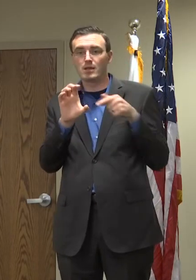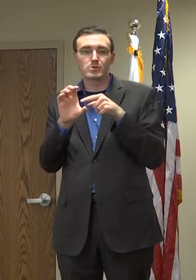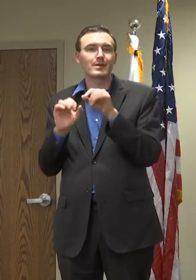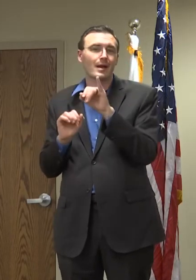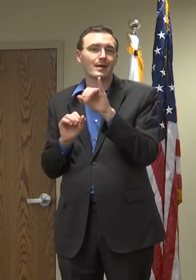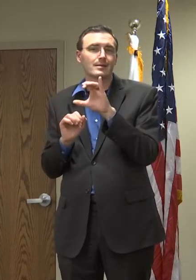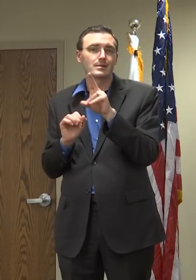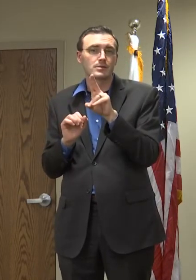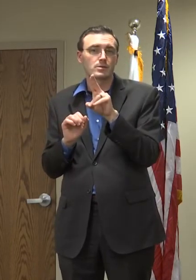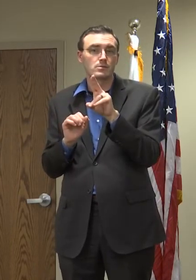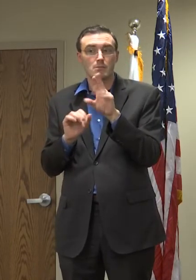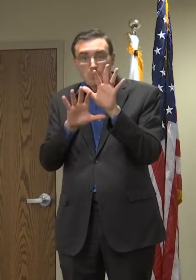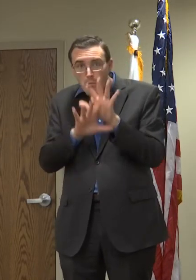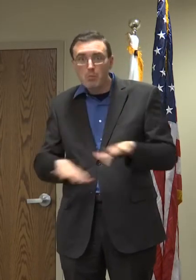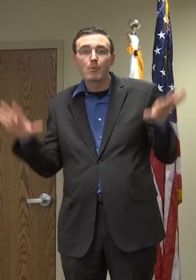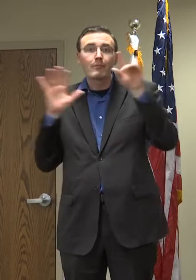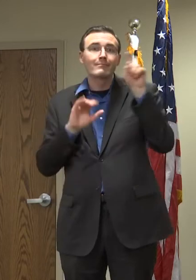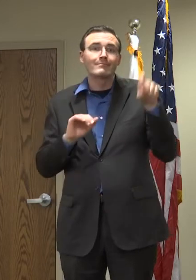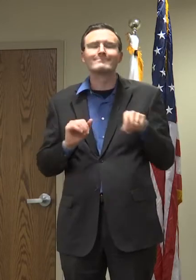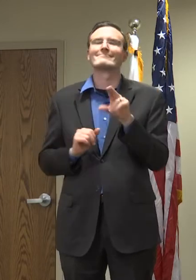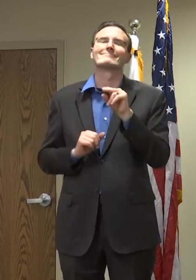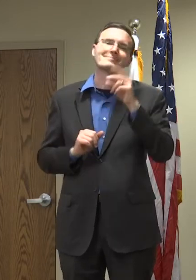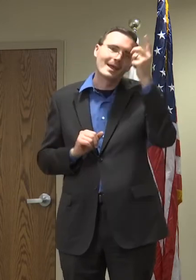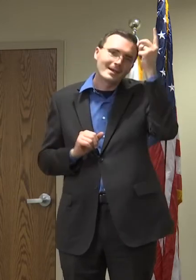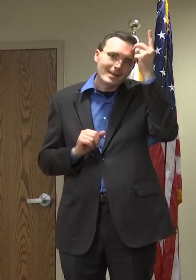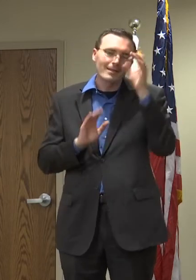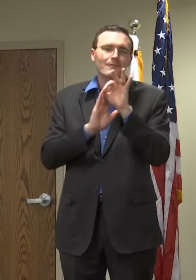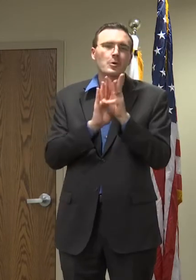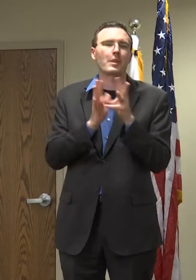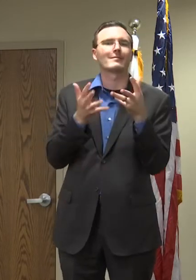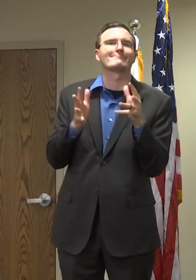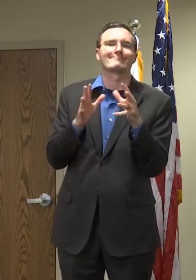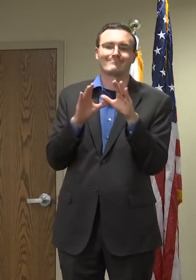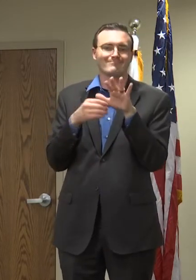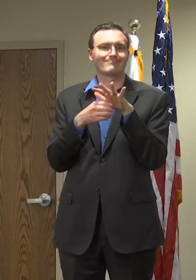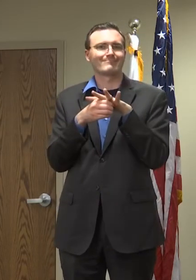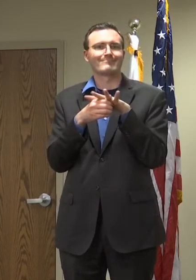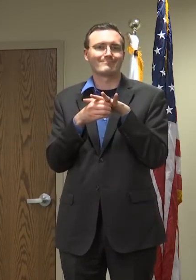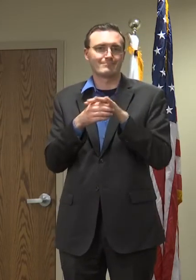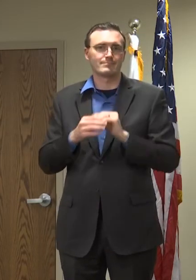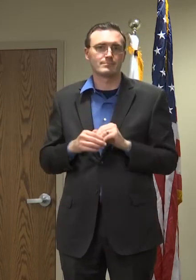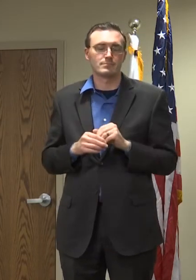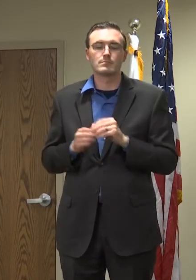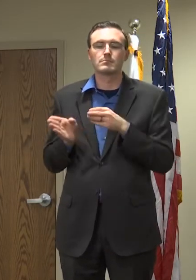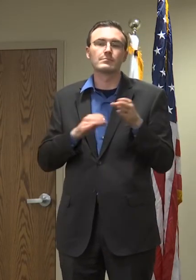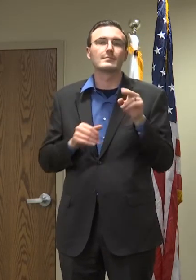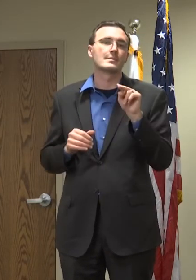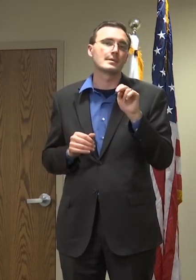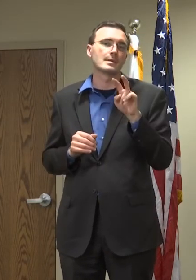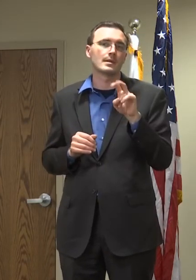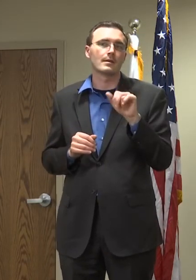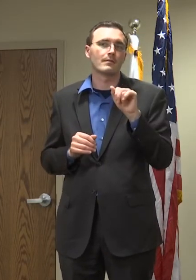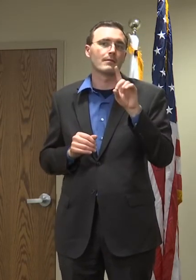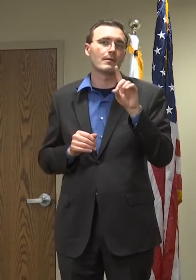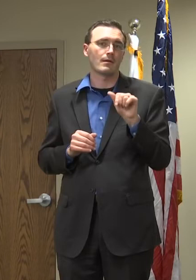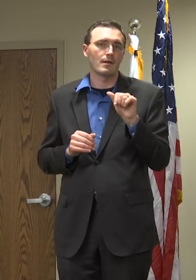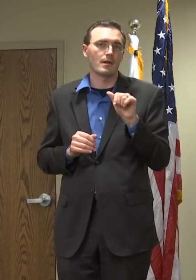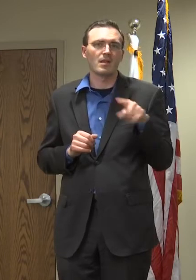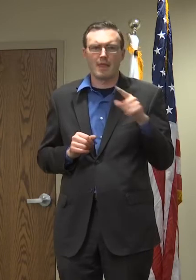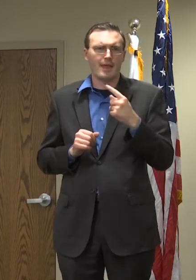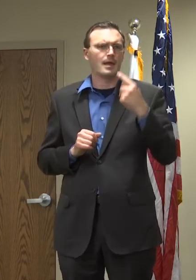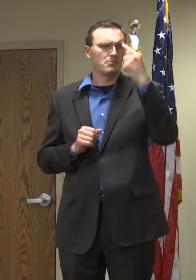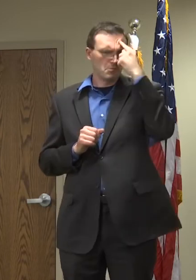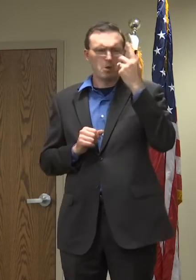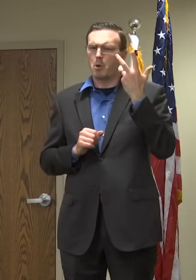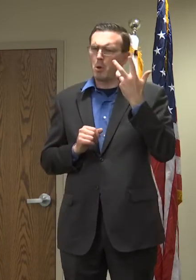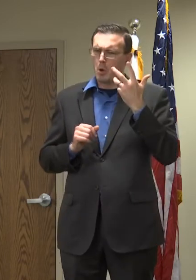in the Dallas-Fort Worth area. You can look at Nevada, which tried to jumpstart its economy and its businesses, has now